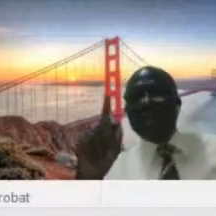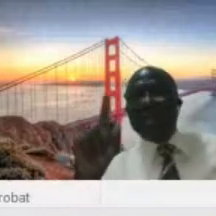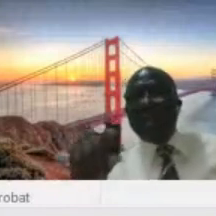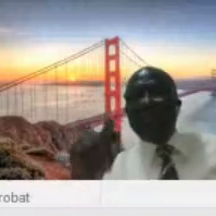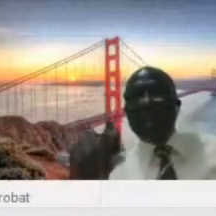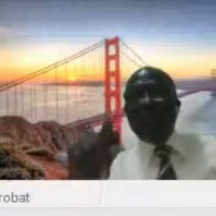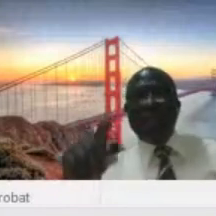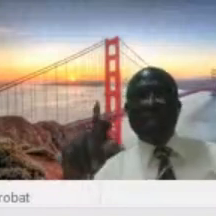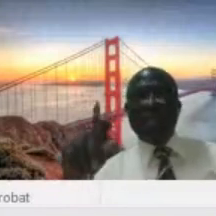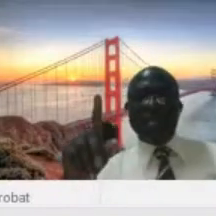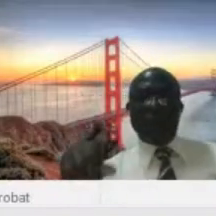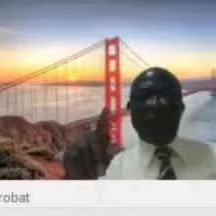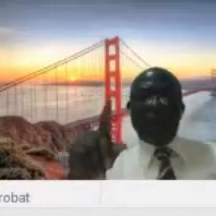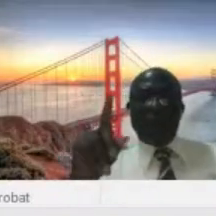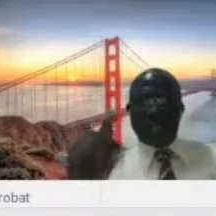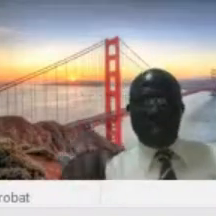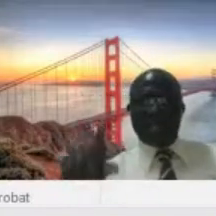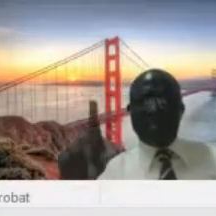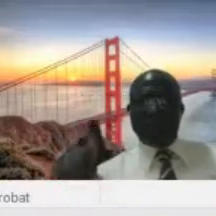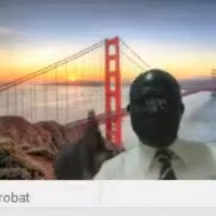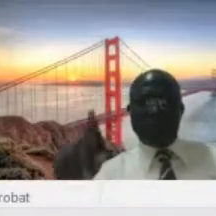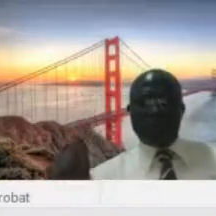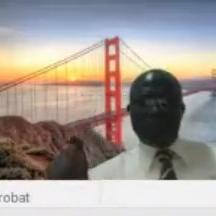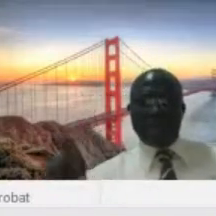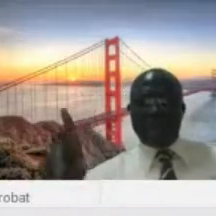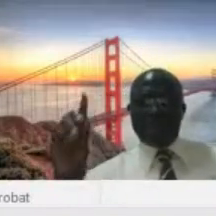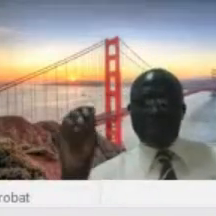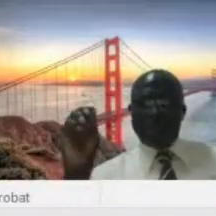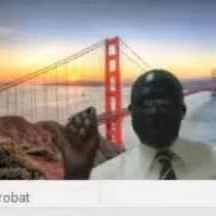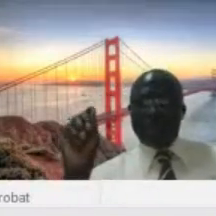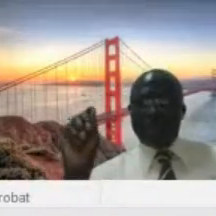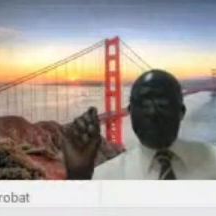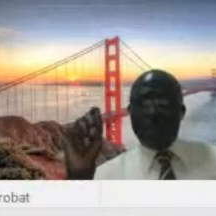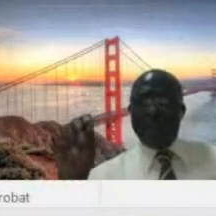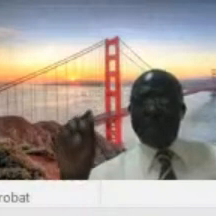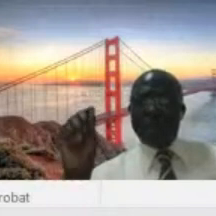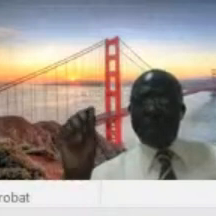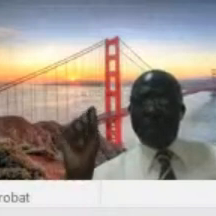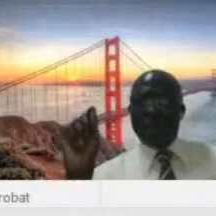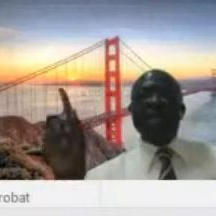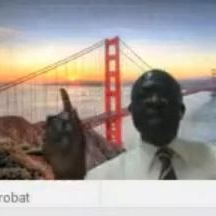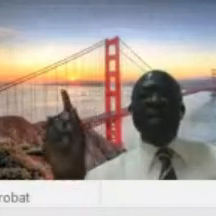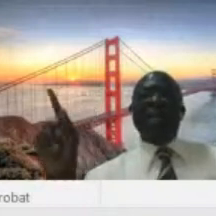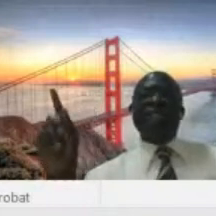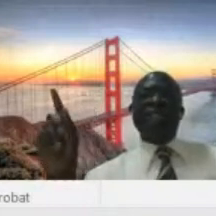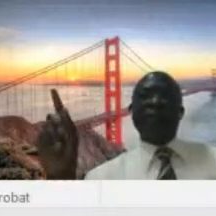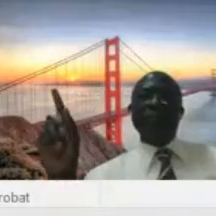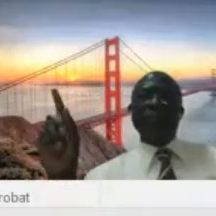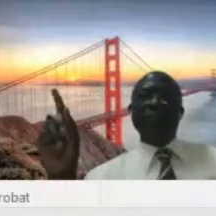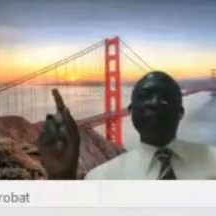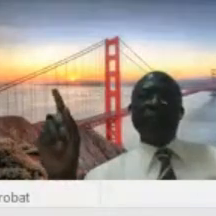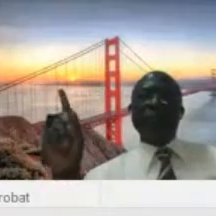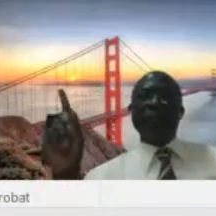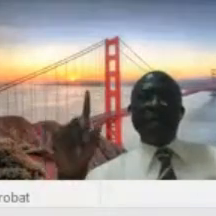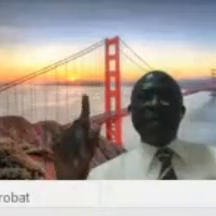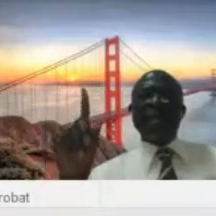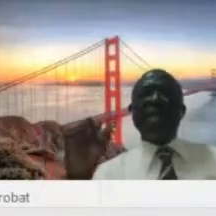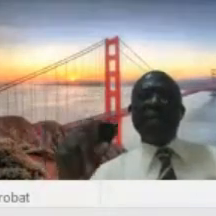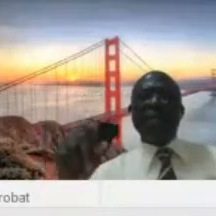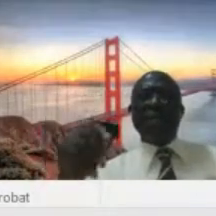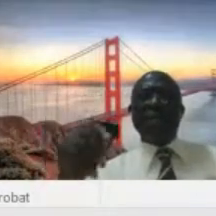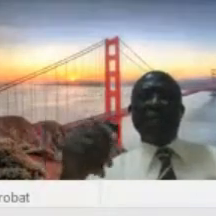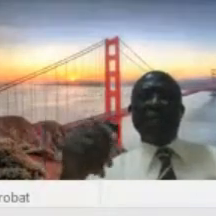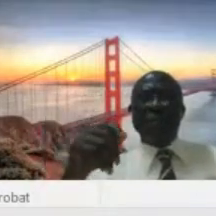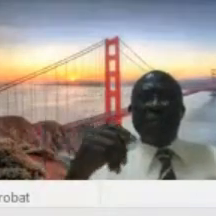these love languages that we cite most of the time, they are wired on Western culture. What is their